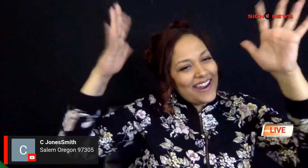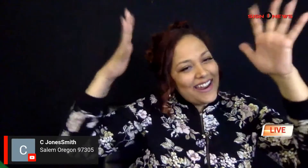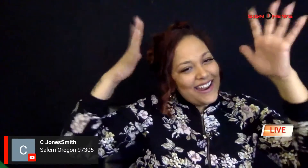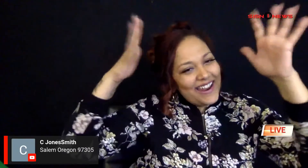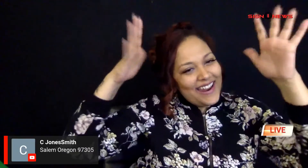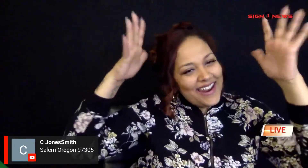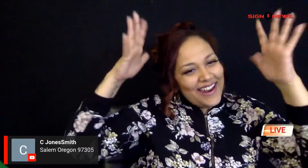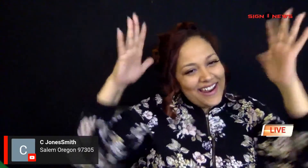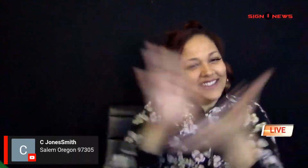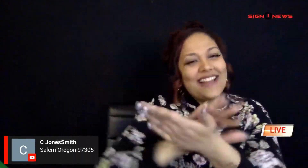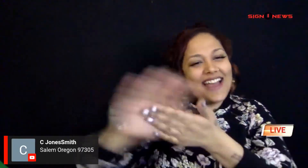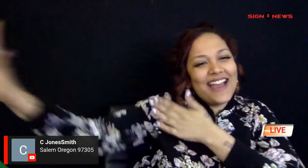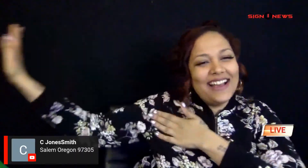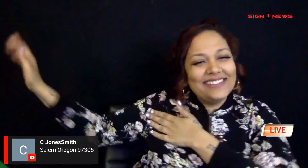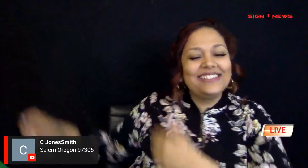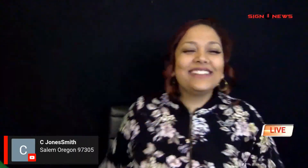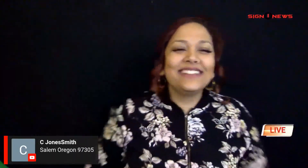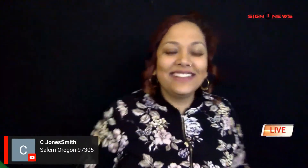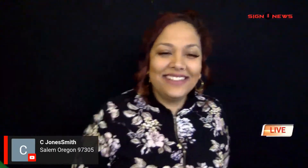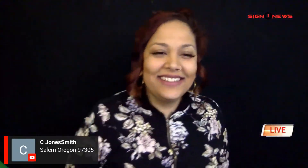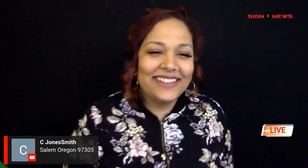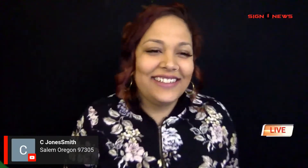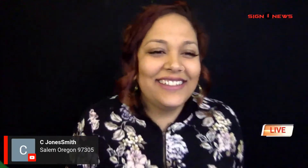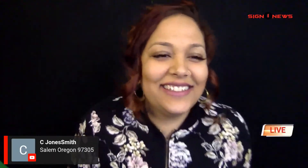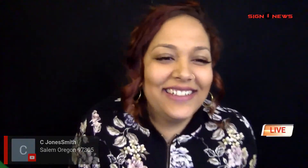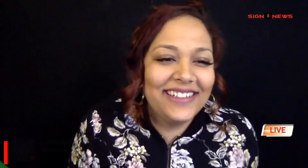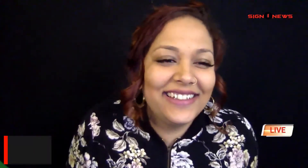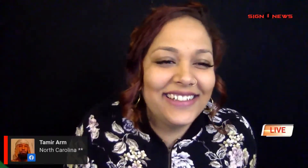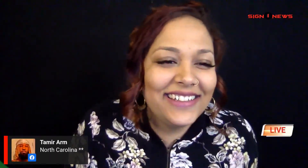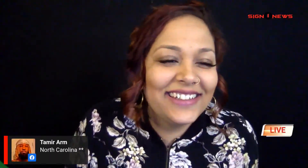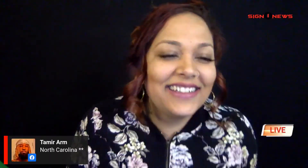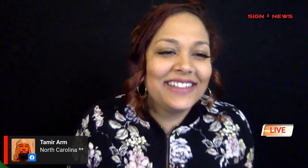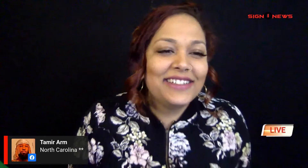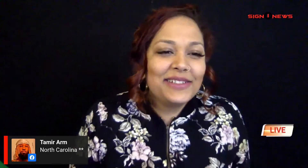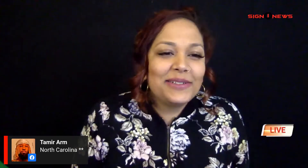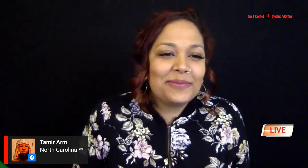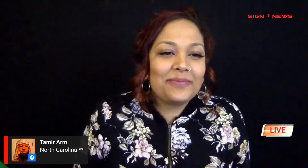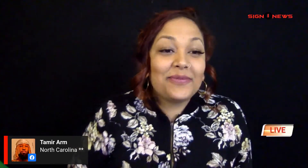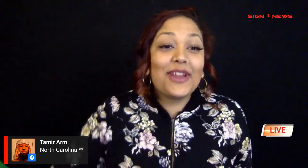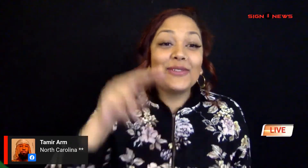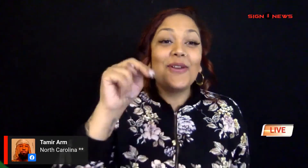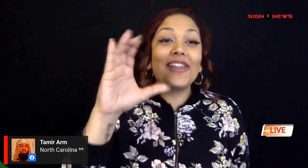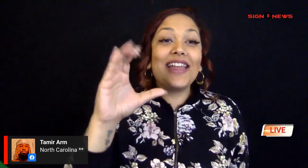Wow, Oregon. Yay. Nice.